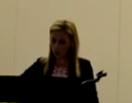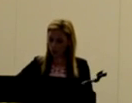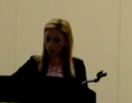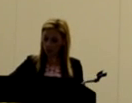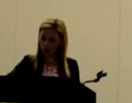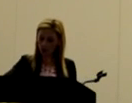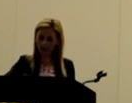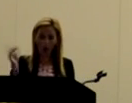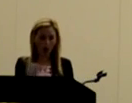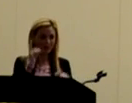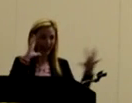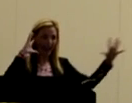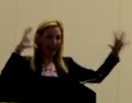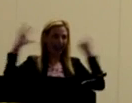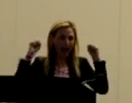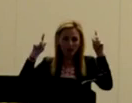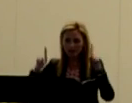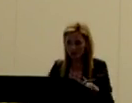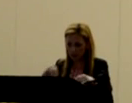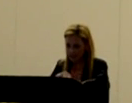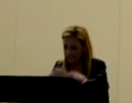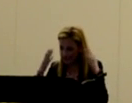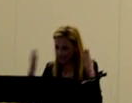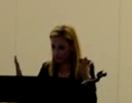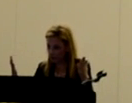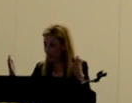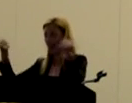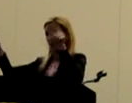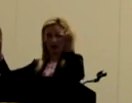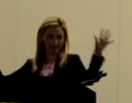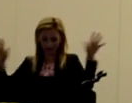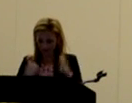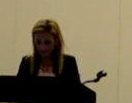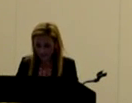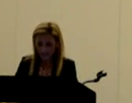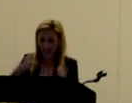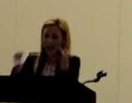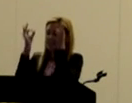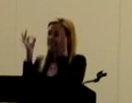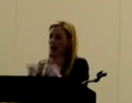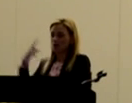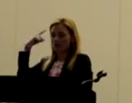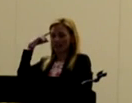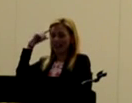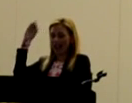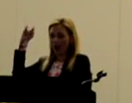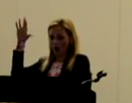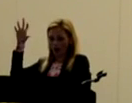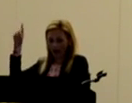So, always the loudest person in the room, or anywhere, that's me, I decided that I would think